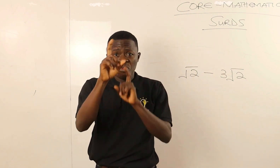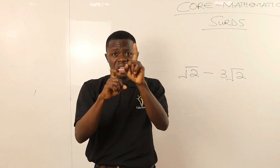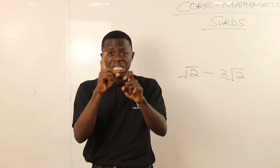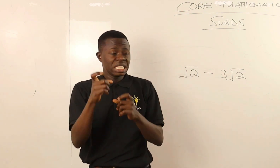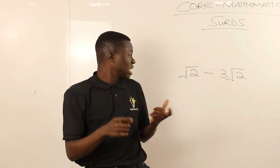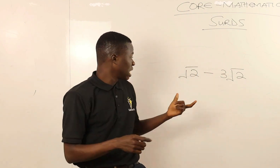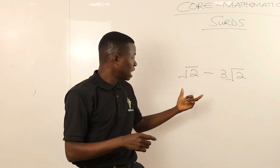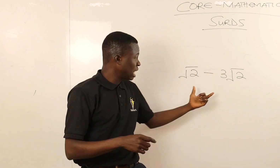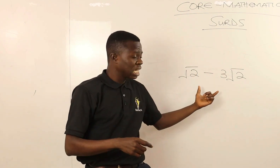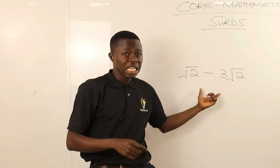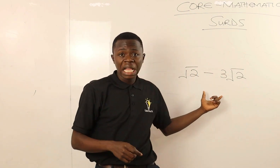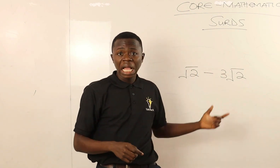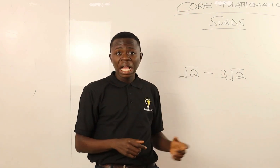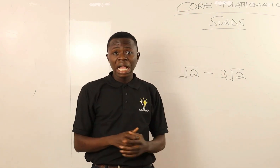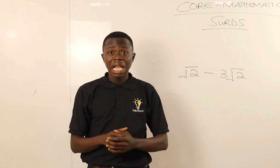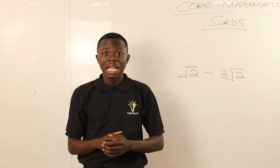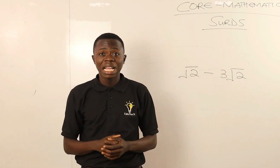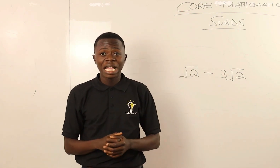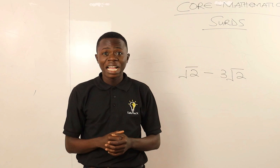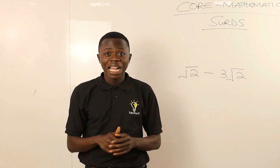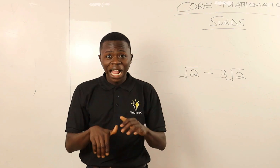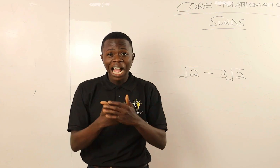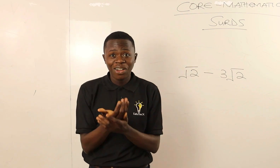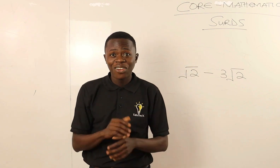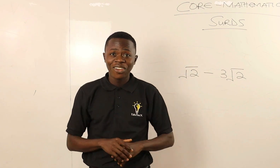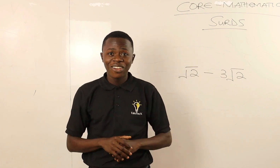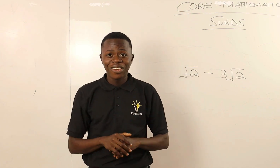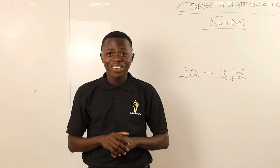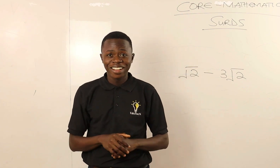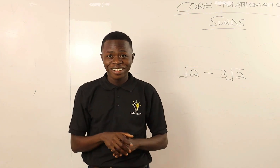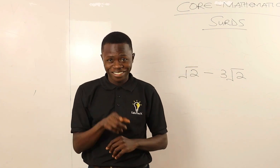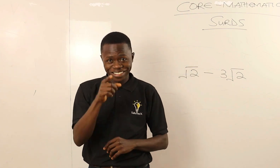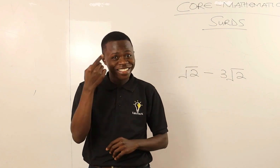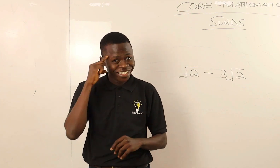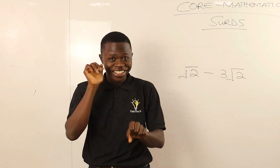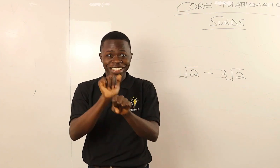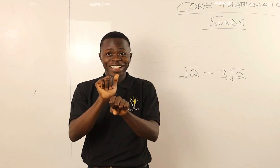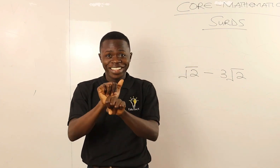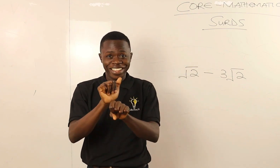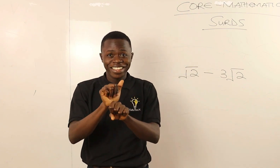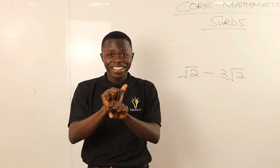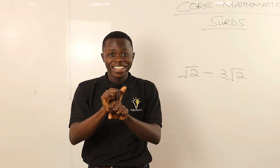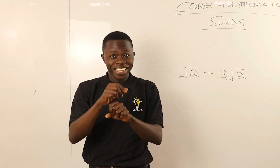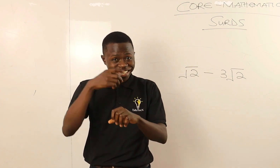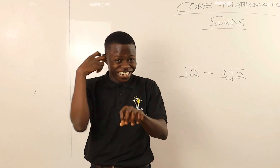If you are given an expression of this form, how do you solve it? You